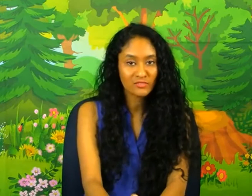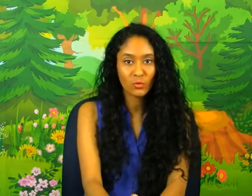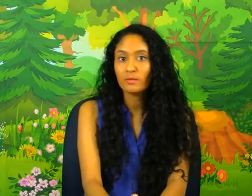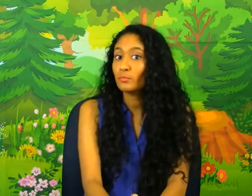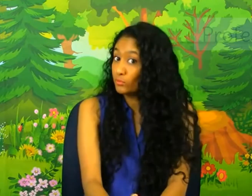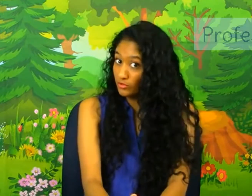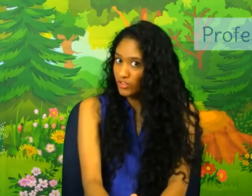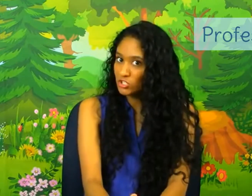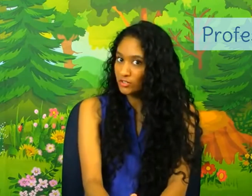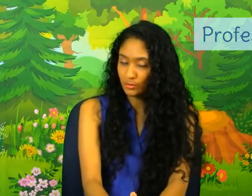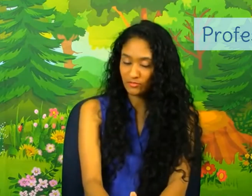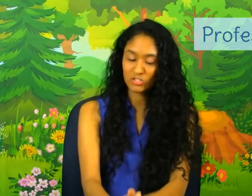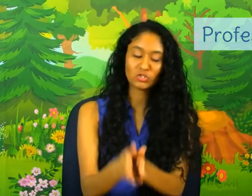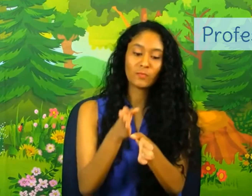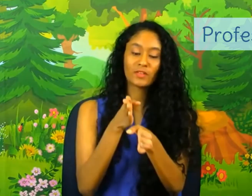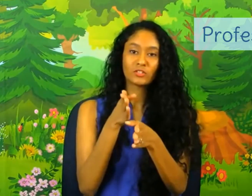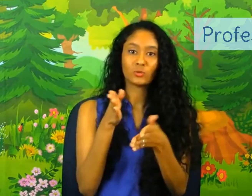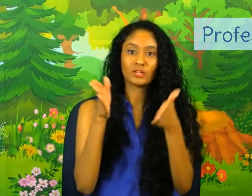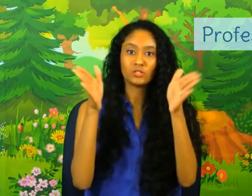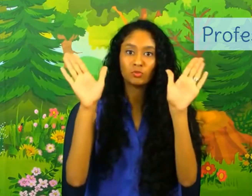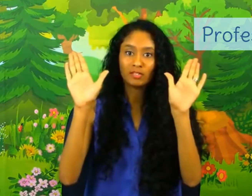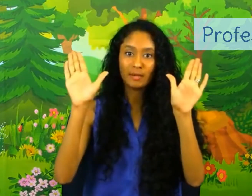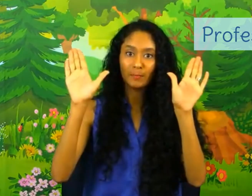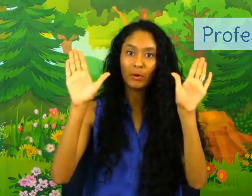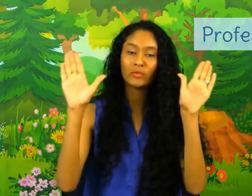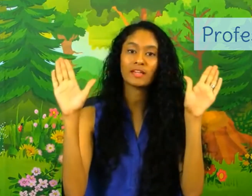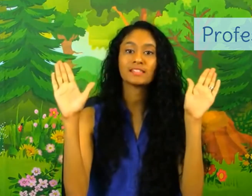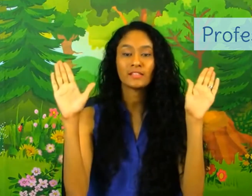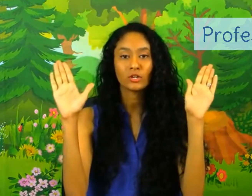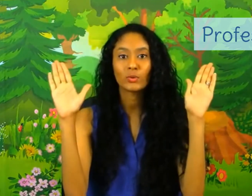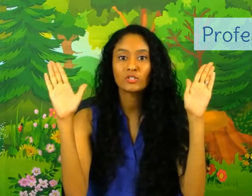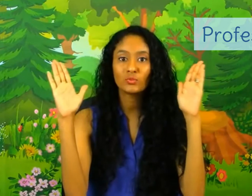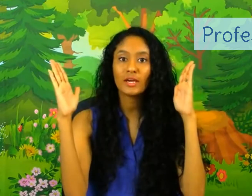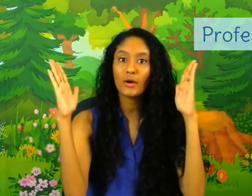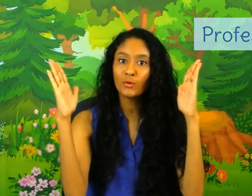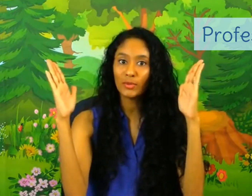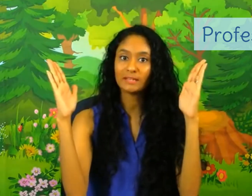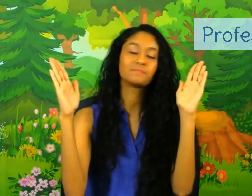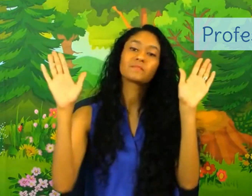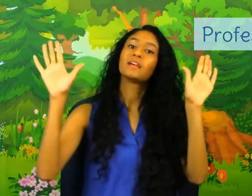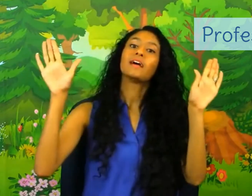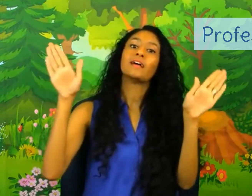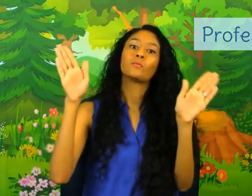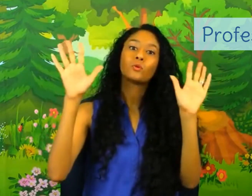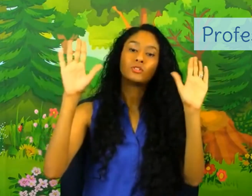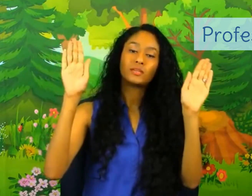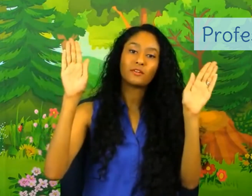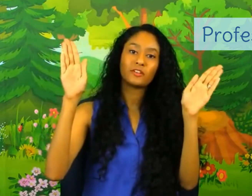for profession or professional. So what we're going to do is we're going to take both hands and they're going to be open. And we're going to keep our fingers